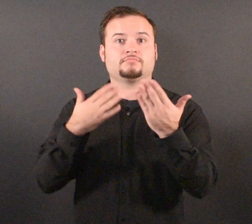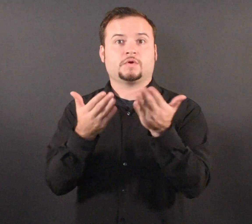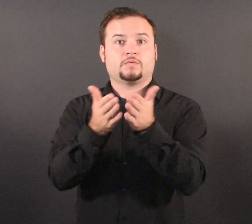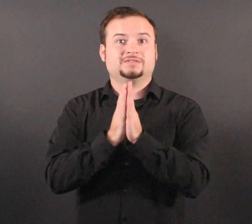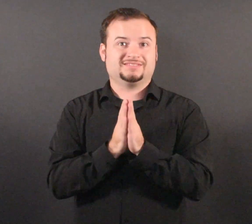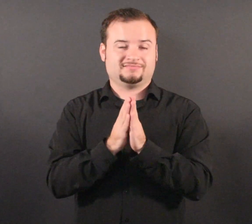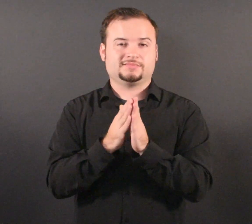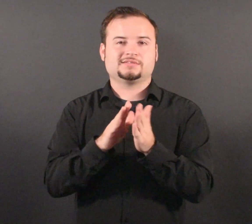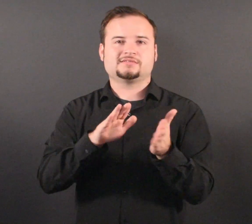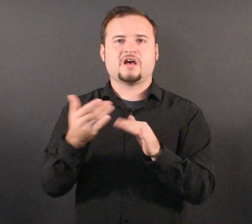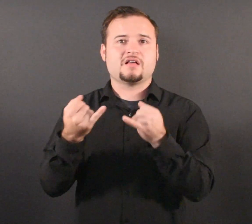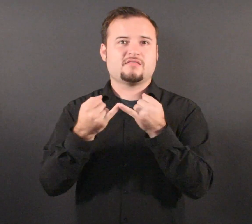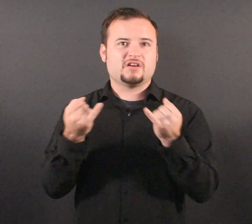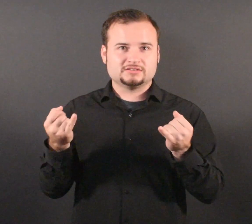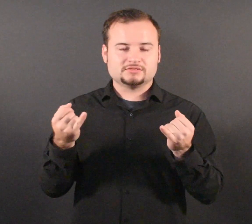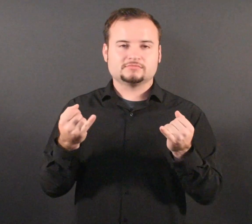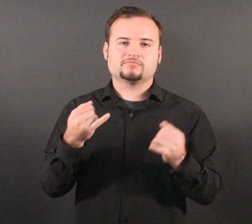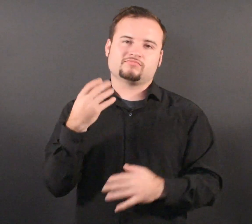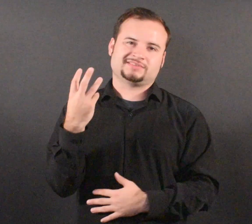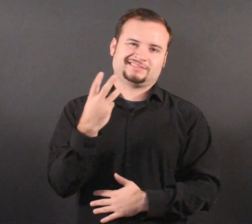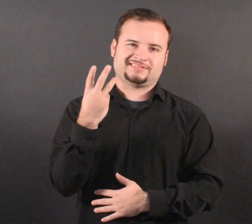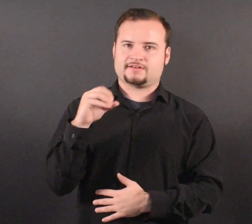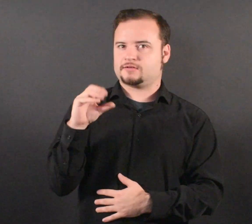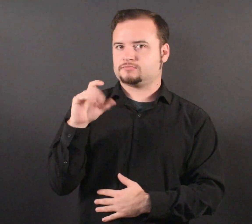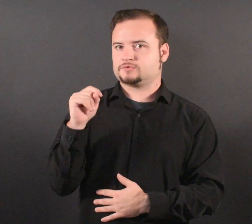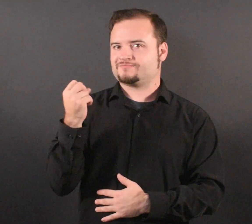The request deadline is Wednesday, October 12th.